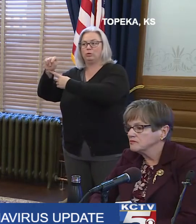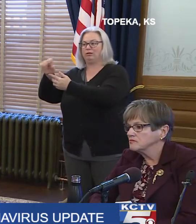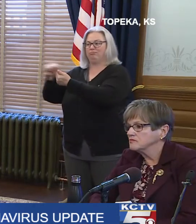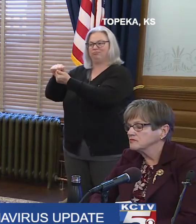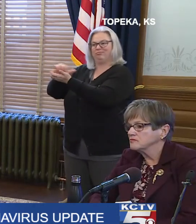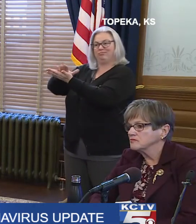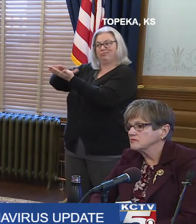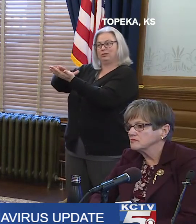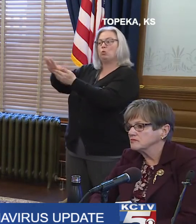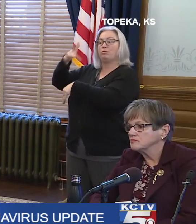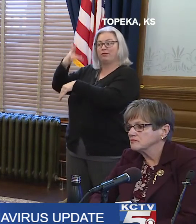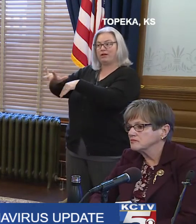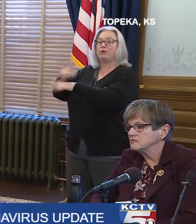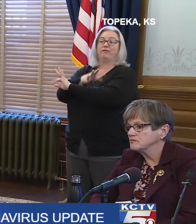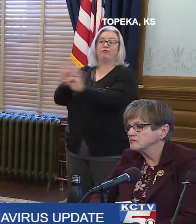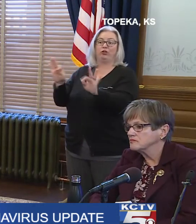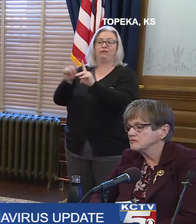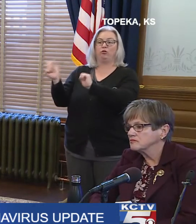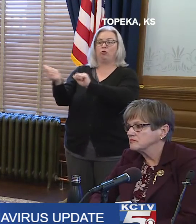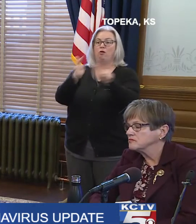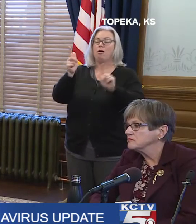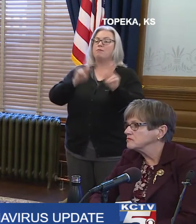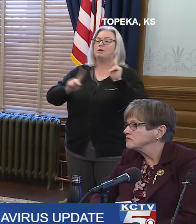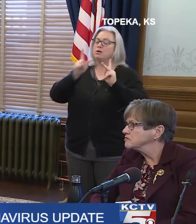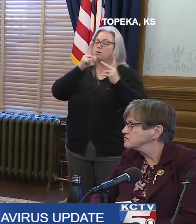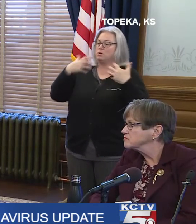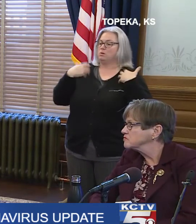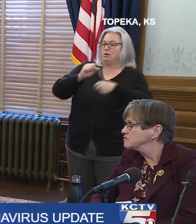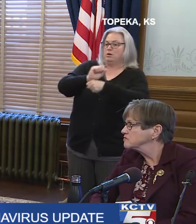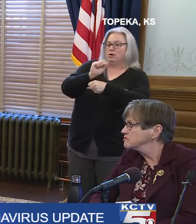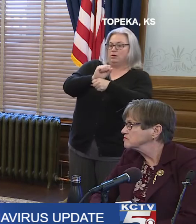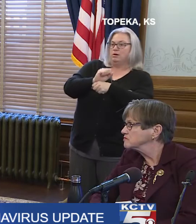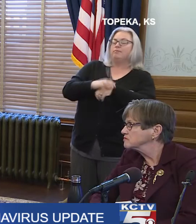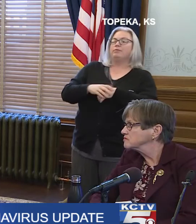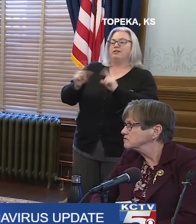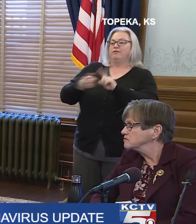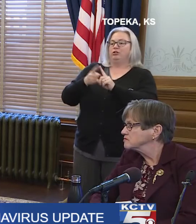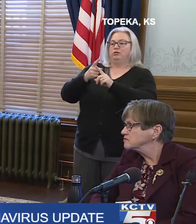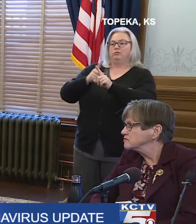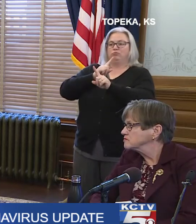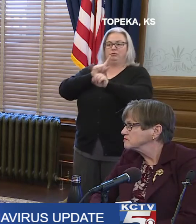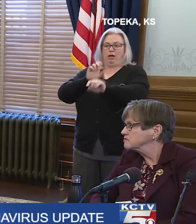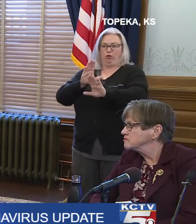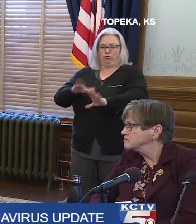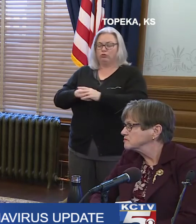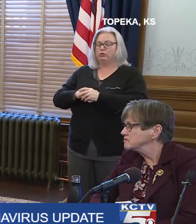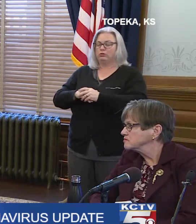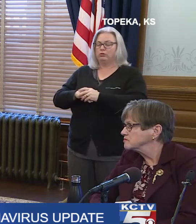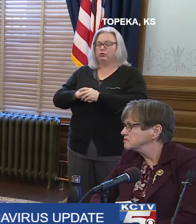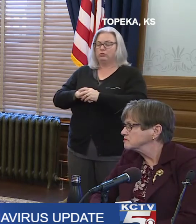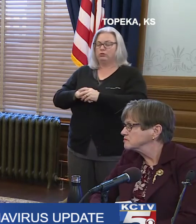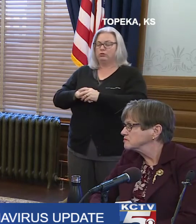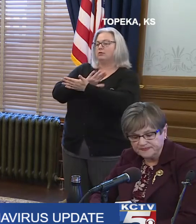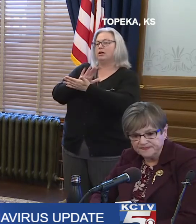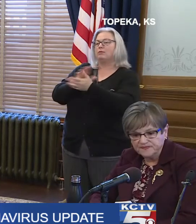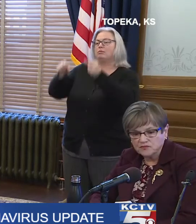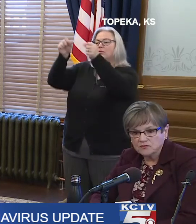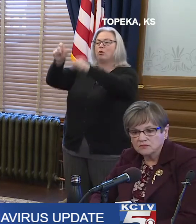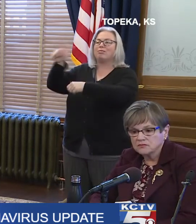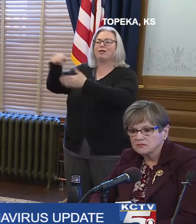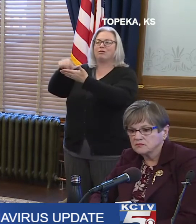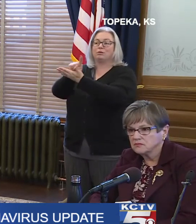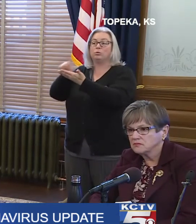decontamination will be available and free to all Kansas healthcare facilities and first responders. An updated document will be shared later in the week, which